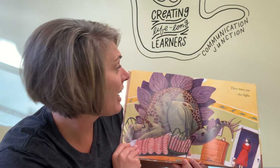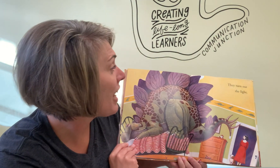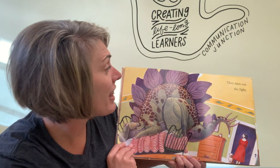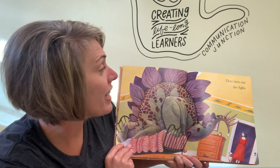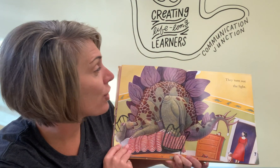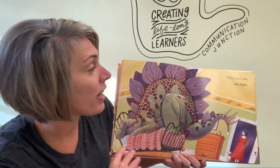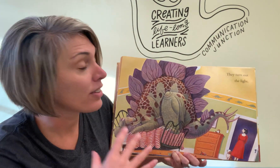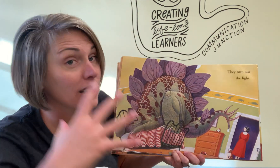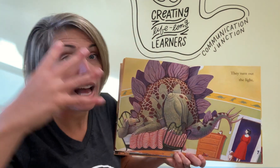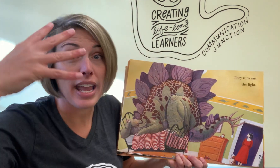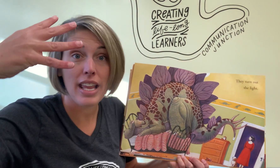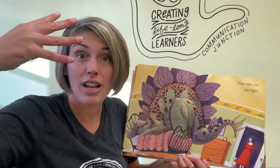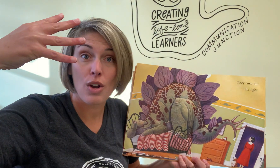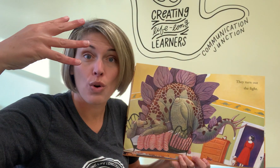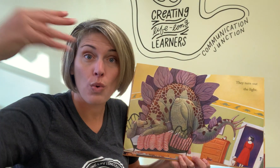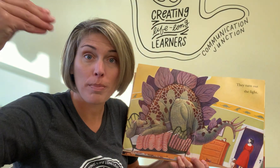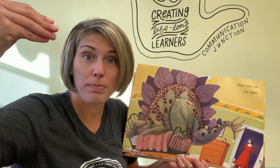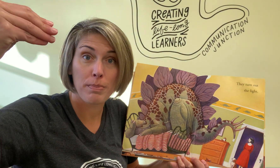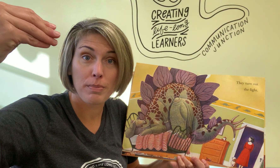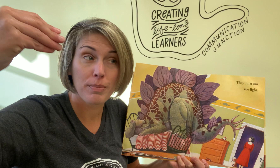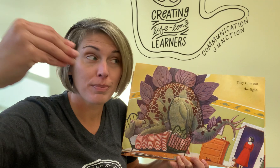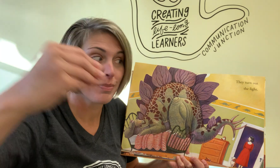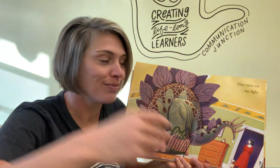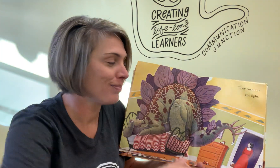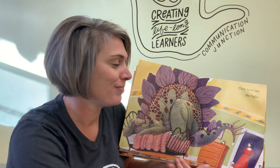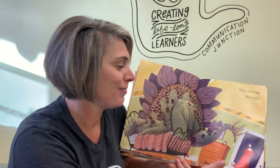They turn out the light. Whoop!